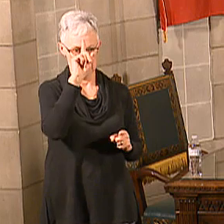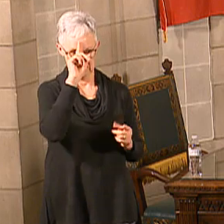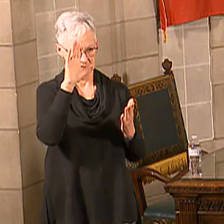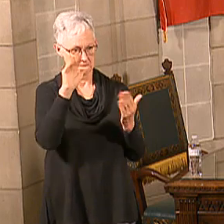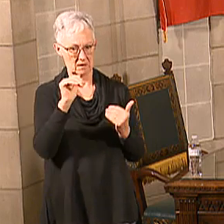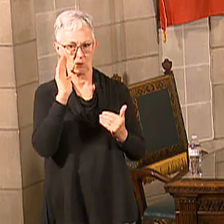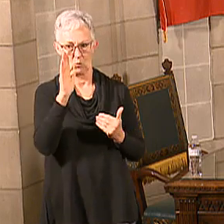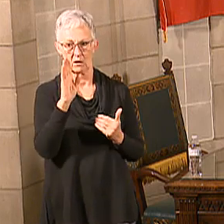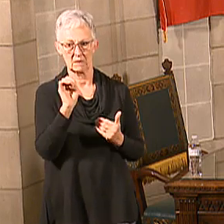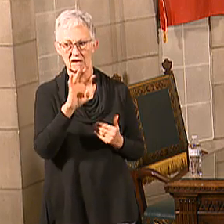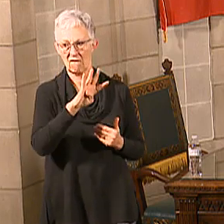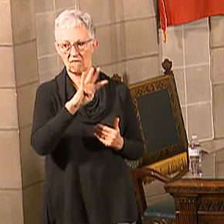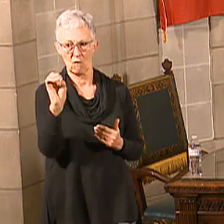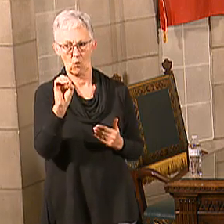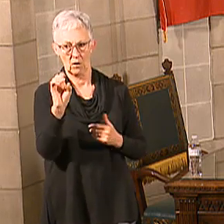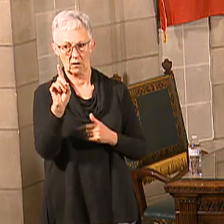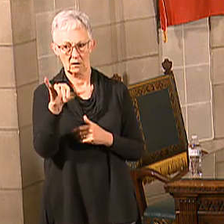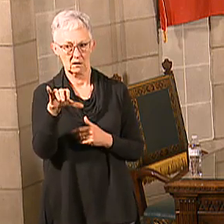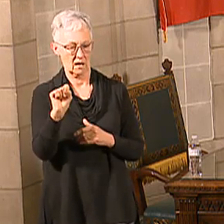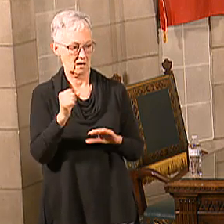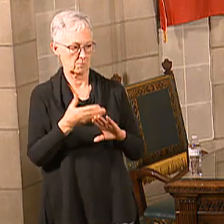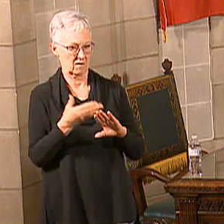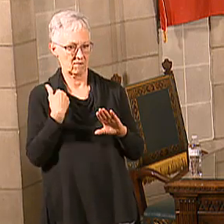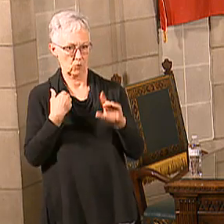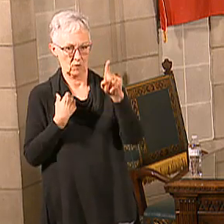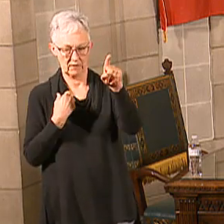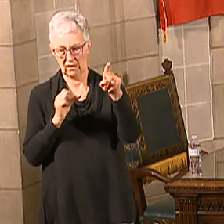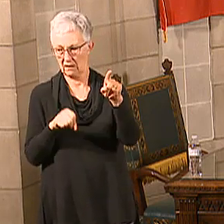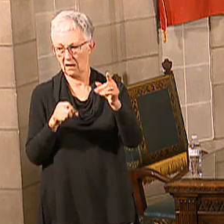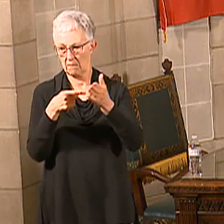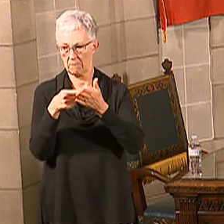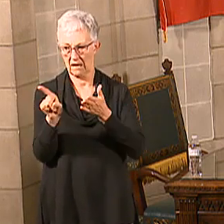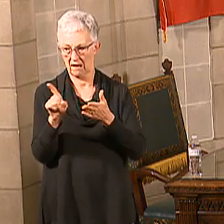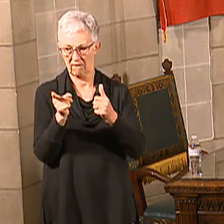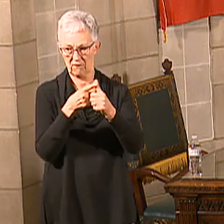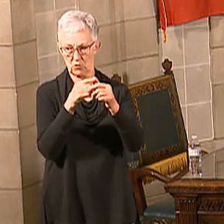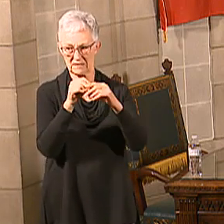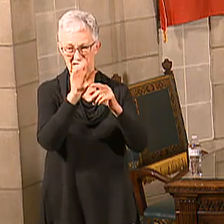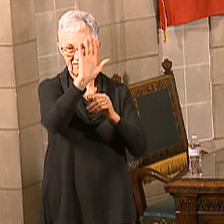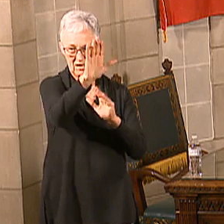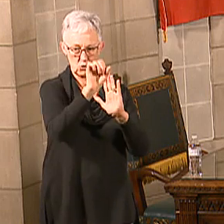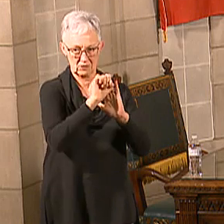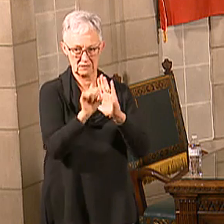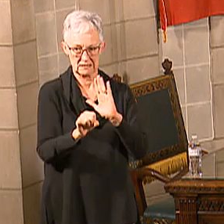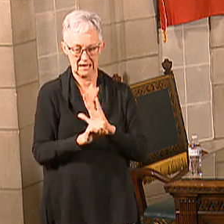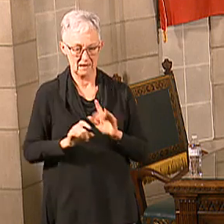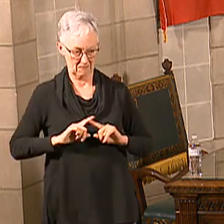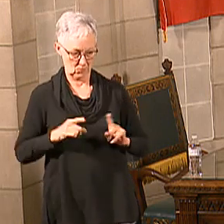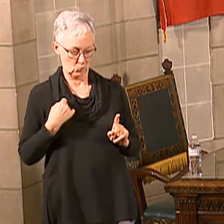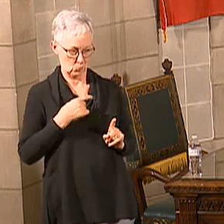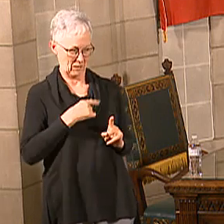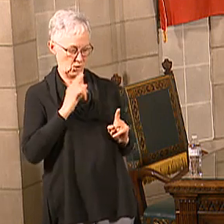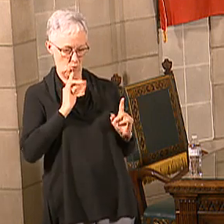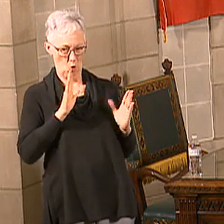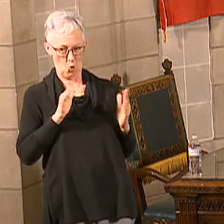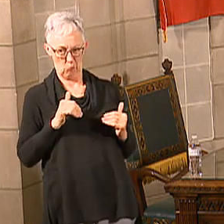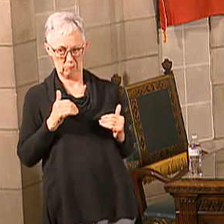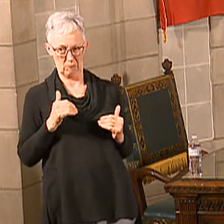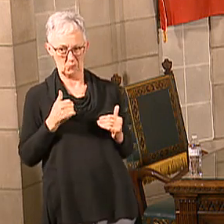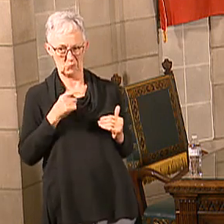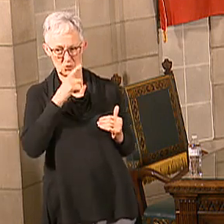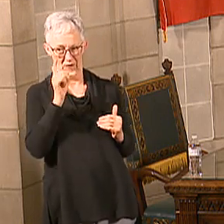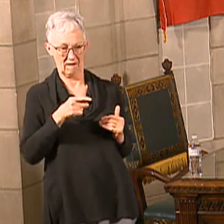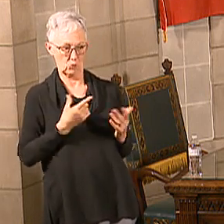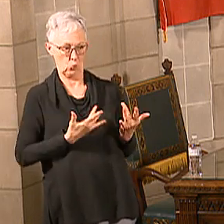payment. I certainly hope we're way ahead of that timeline. But every state's under the claims. I mean, if you look at the volume of